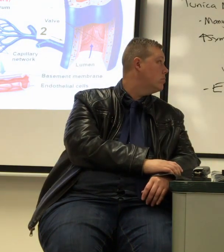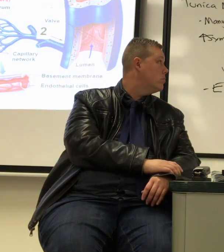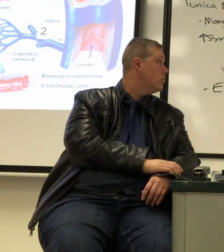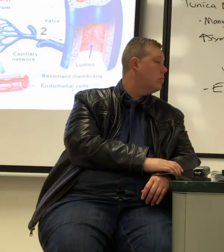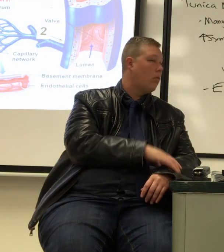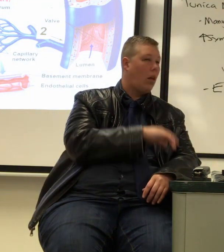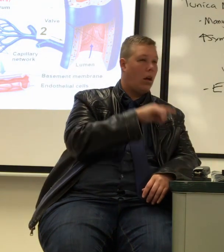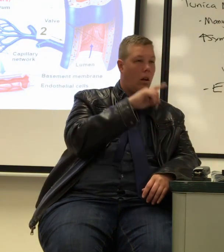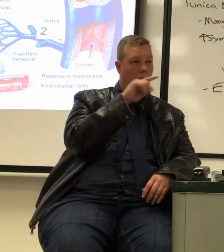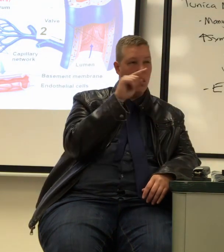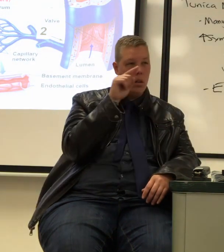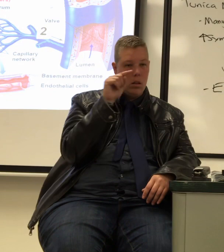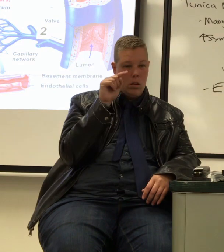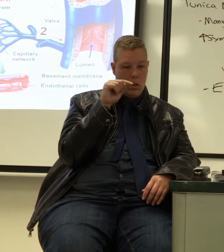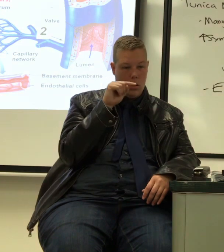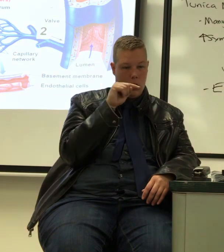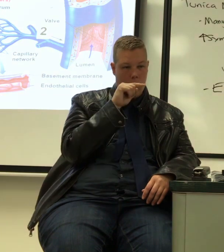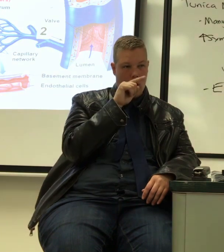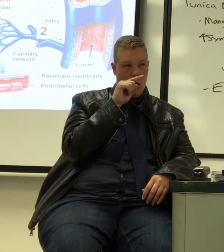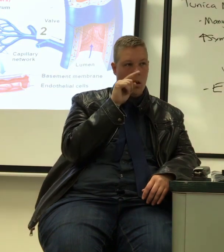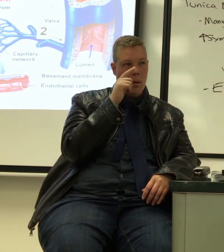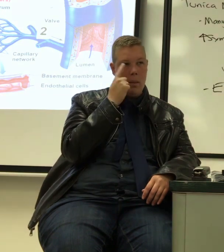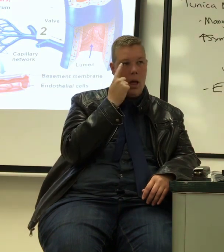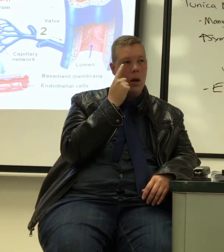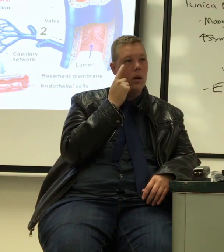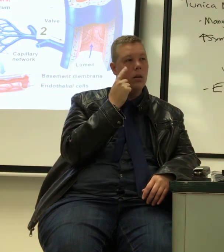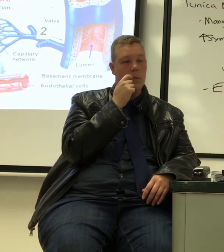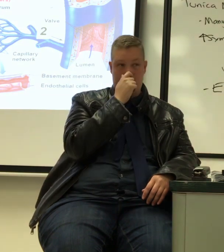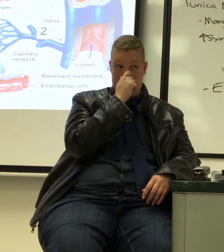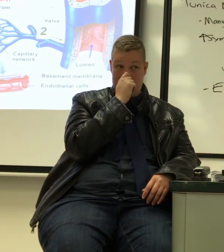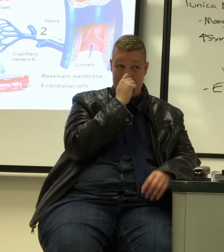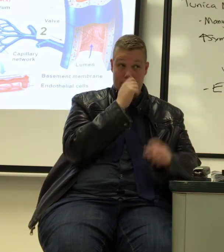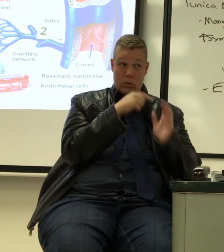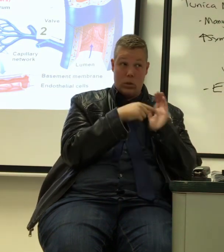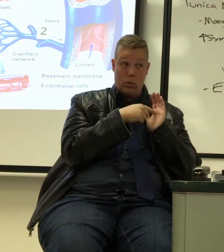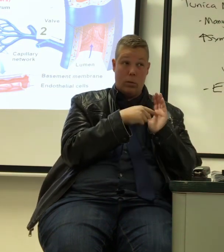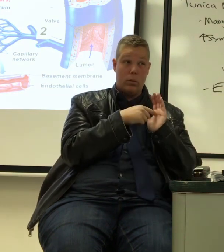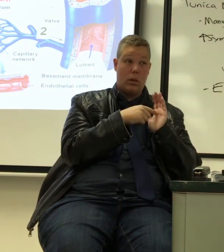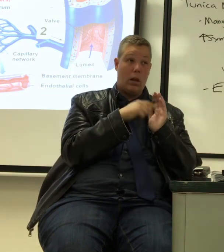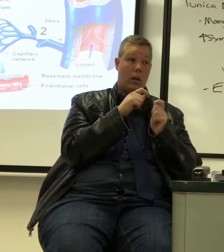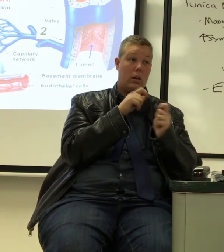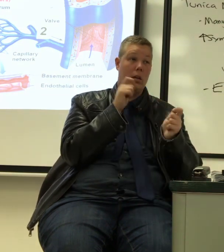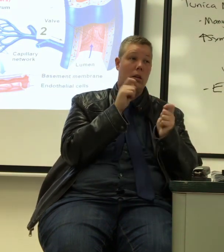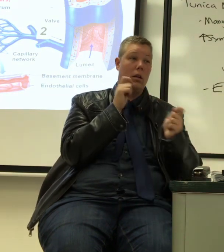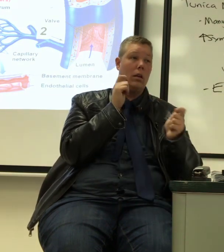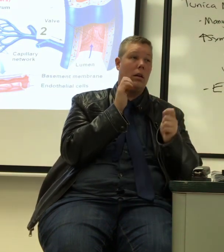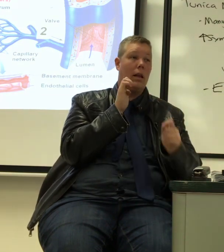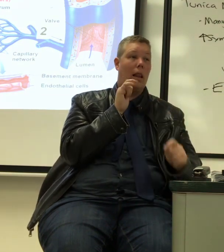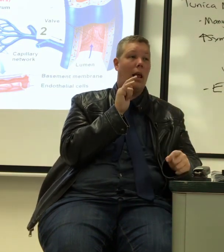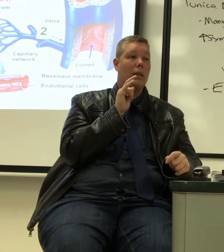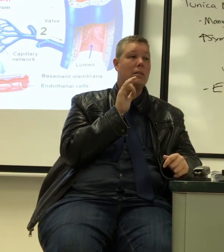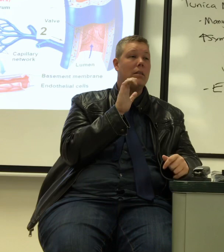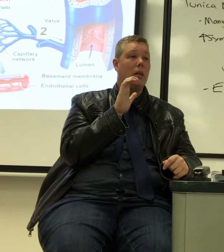Squiggly black lines represent elastic tissue.